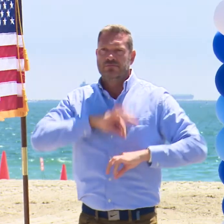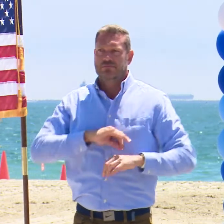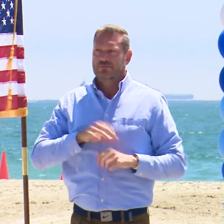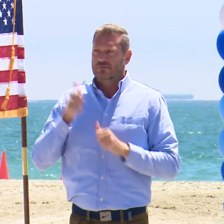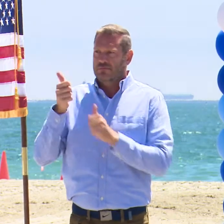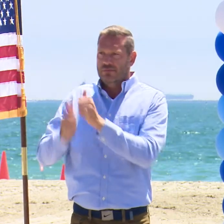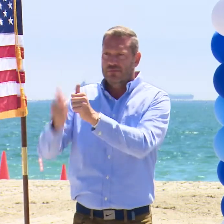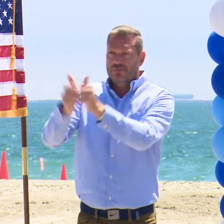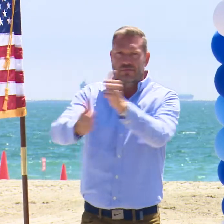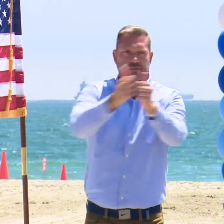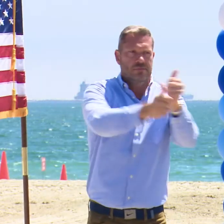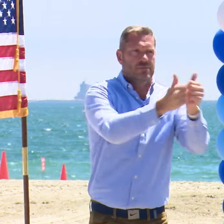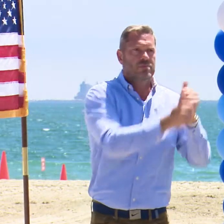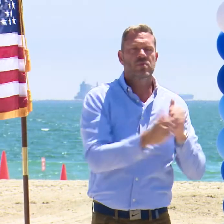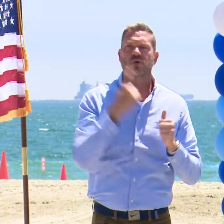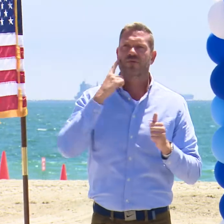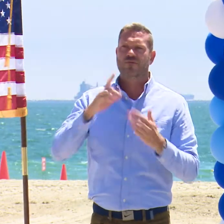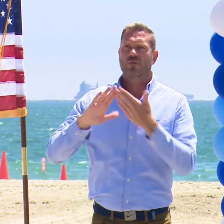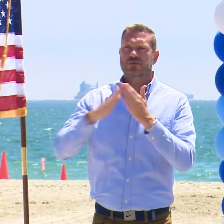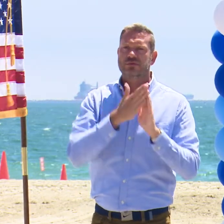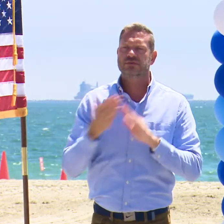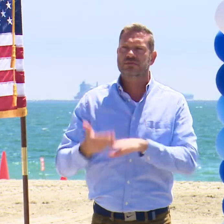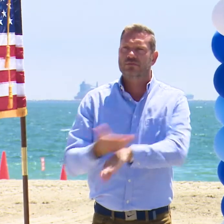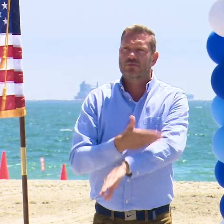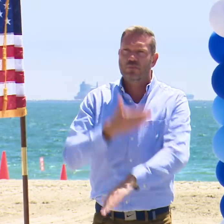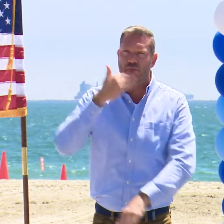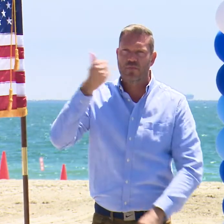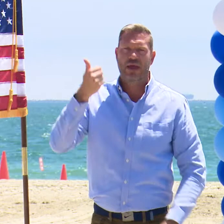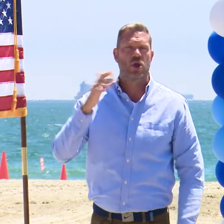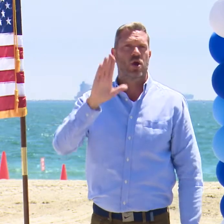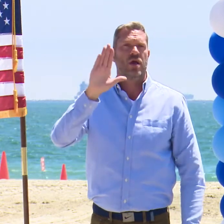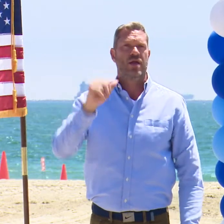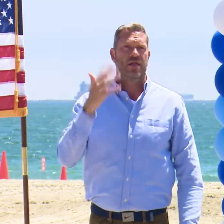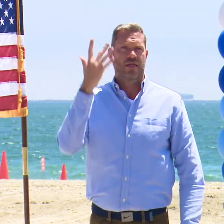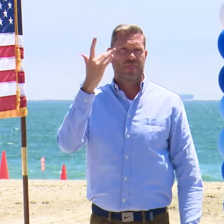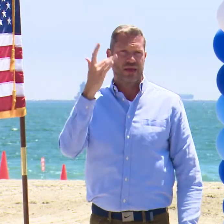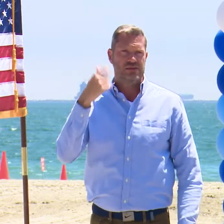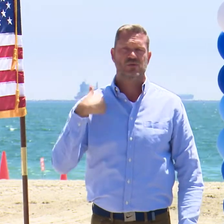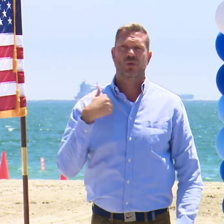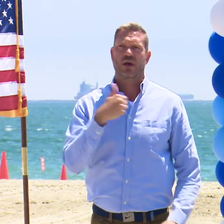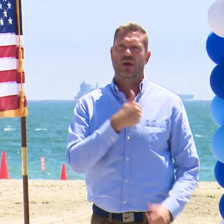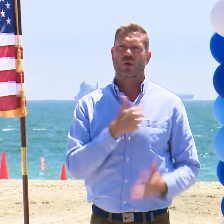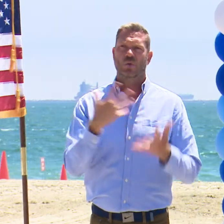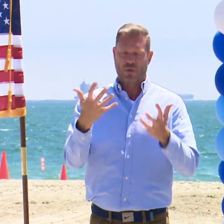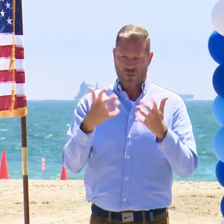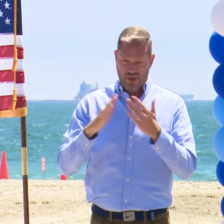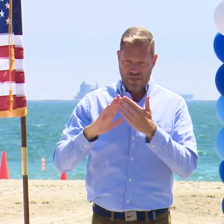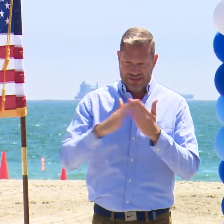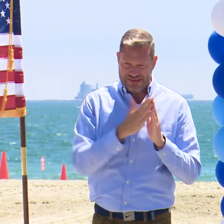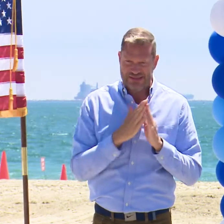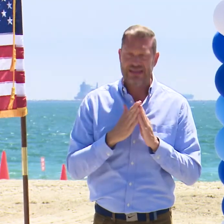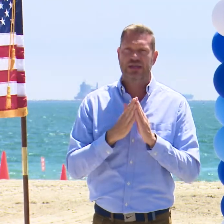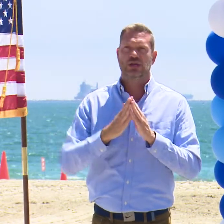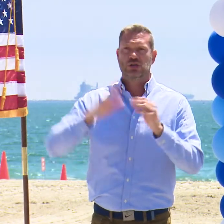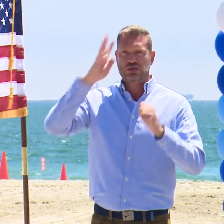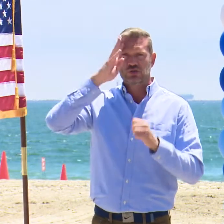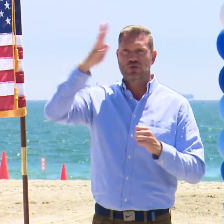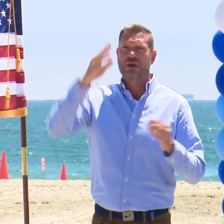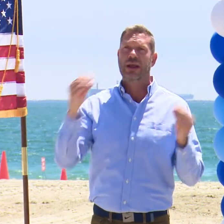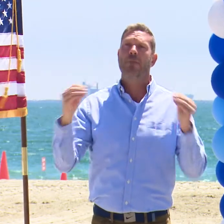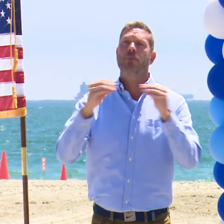live. This is why the city signed on to the Cities for All initiative to help us create a more inclusive